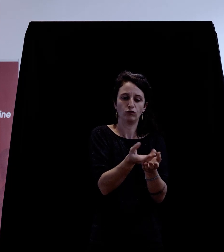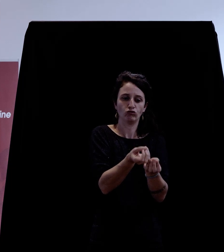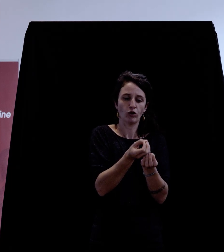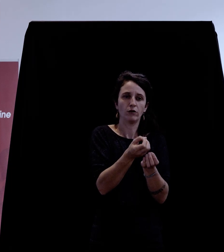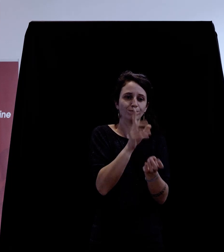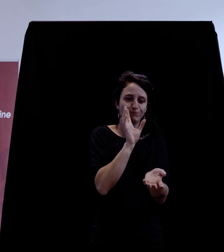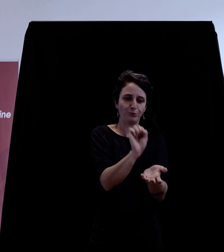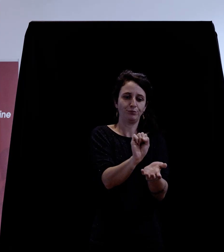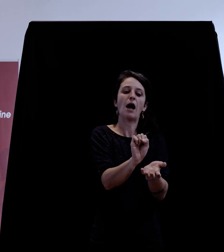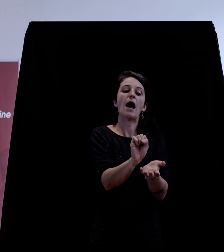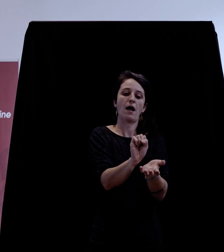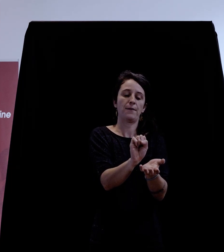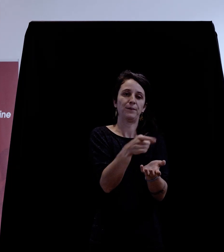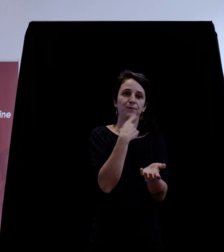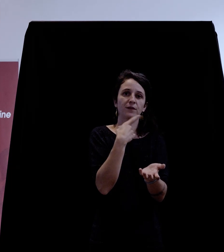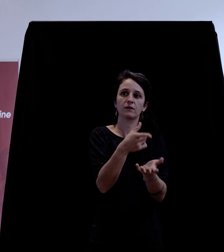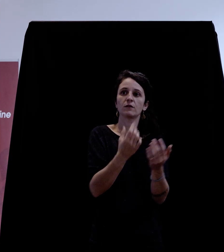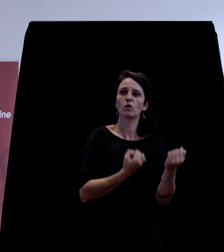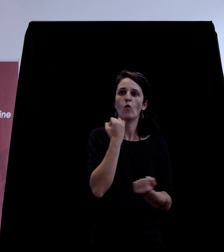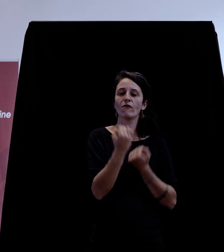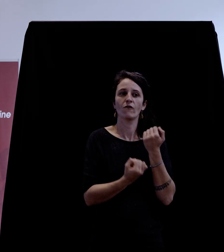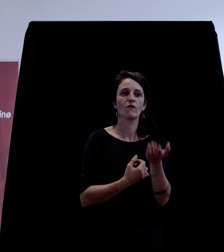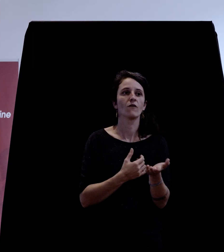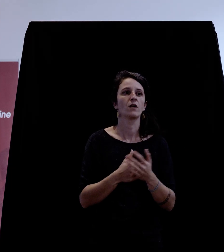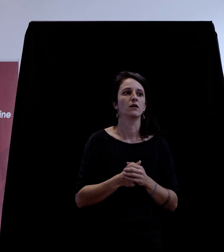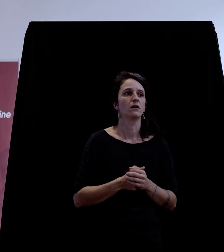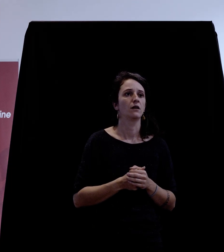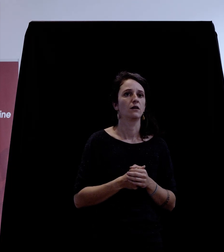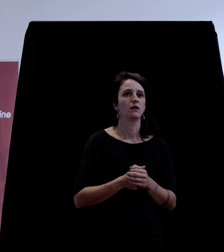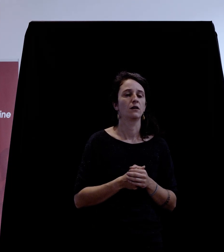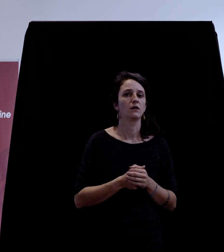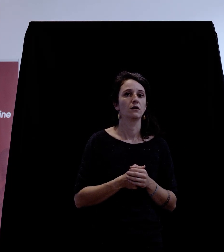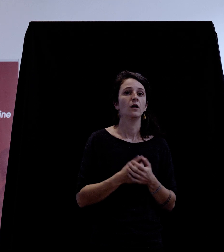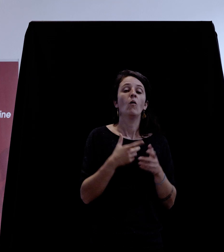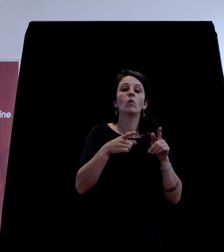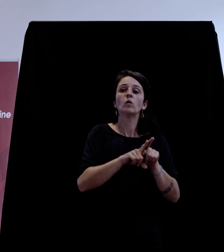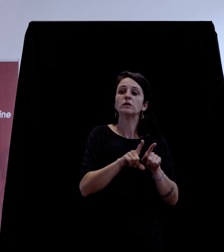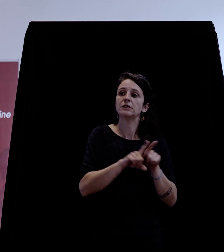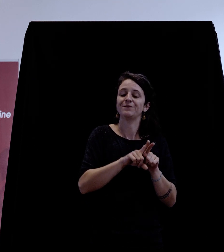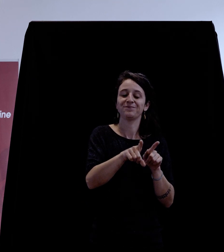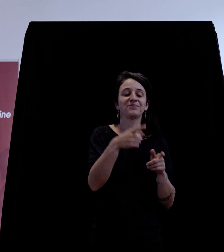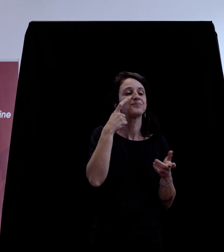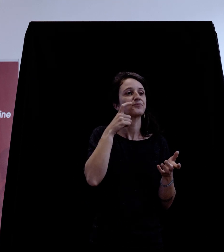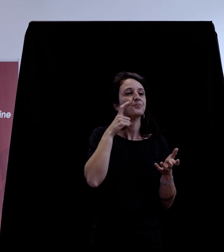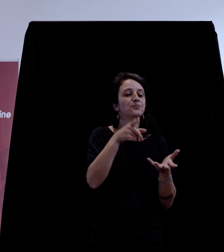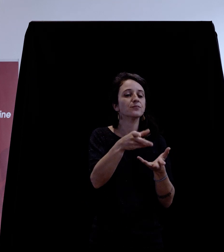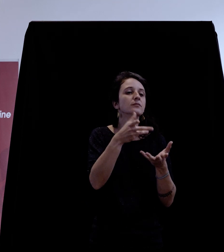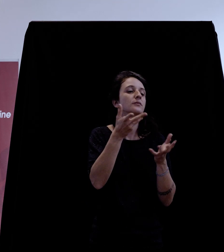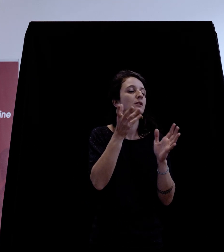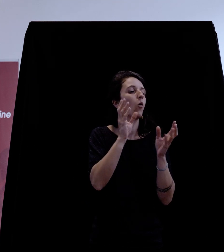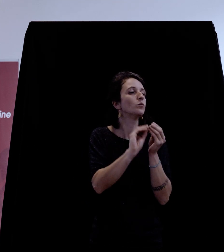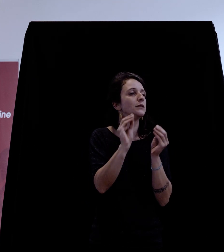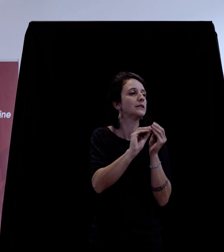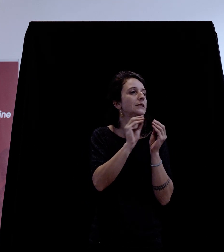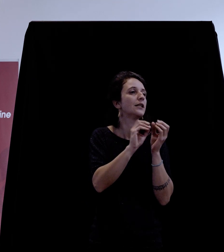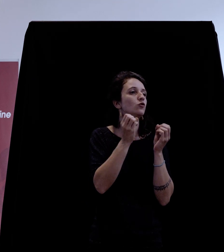his neck, and that almost always means ear infection. He also would turn on water faucets and put his hand underneath,